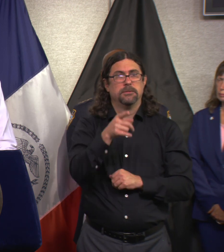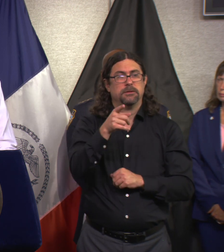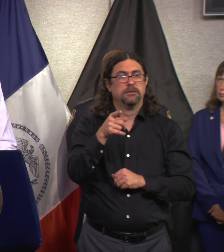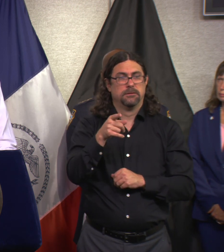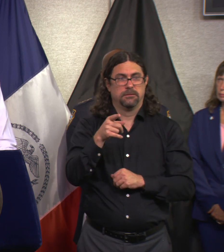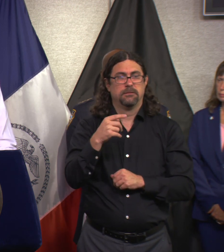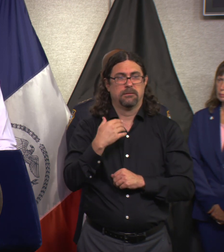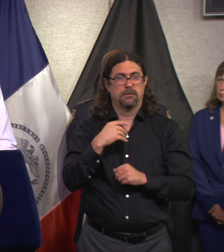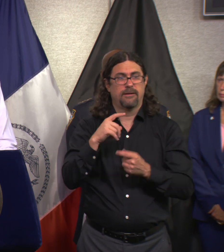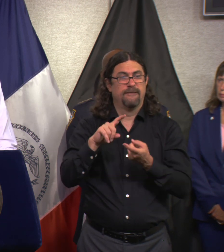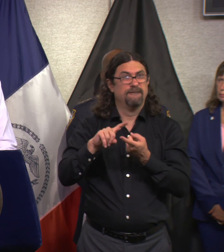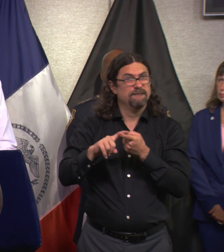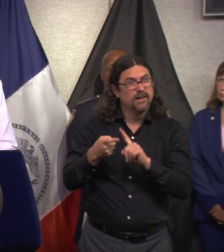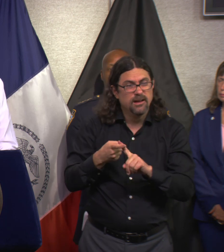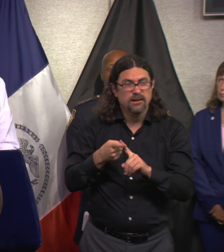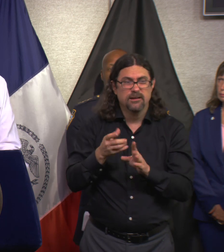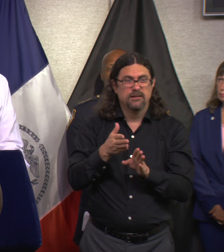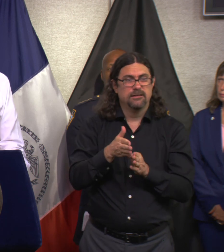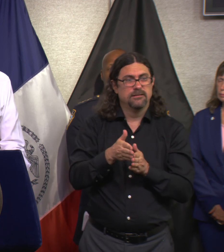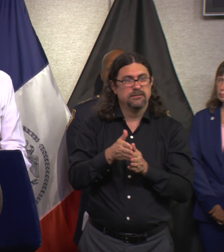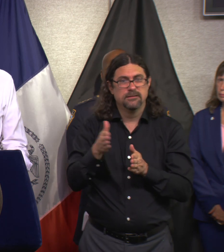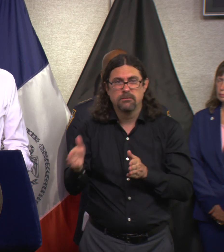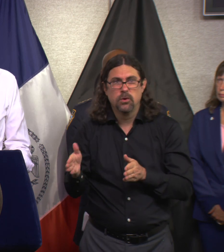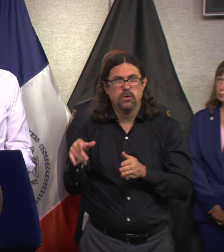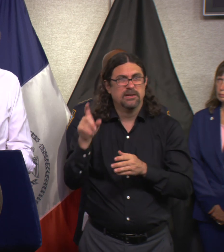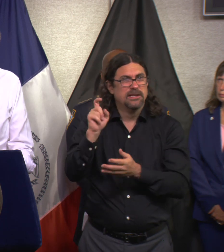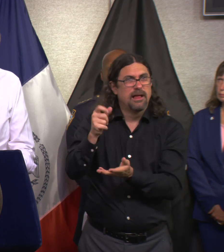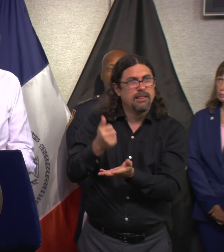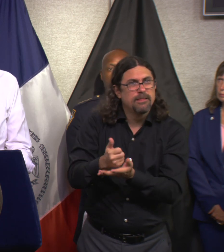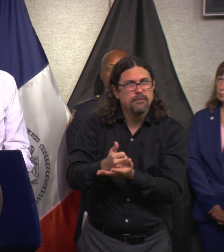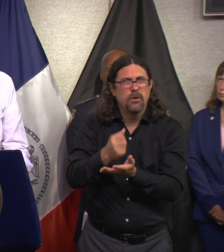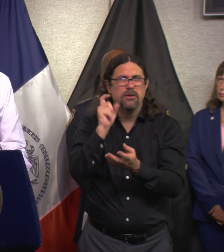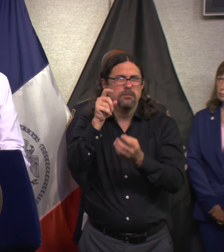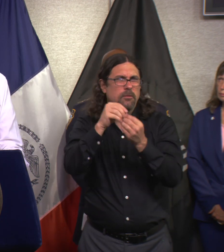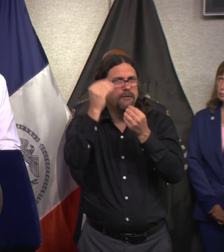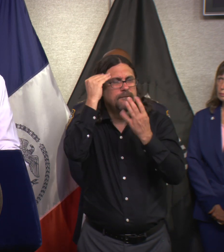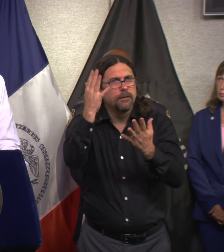Call 311. You can go online,